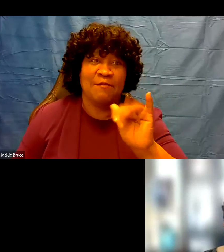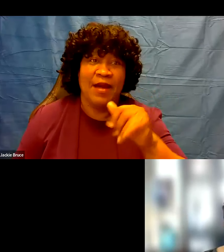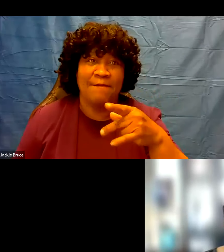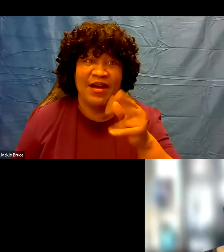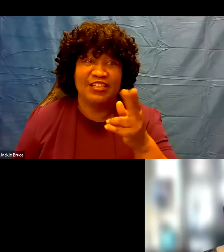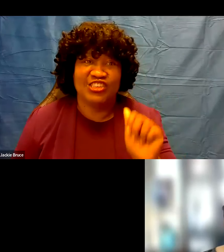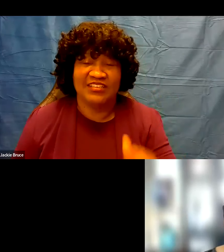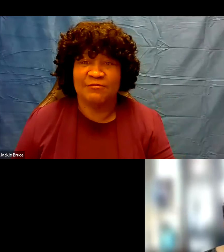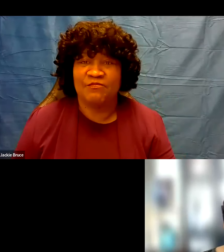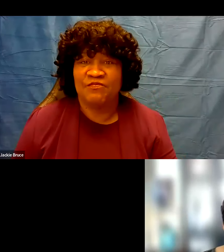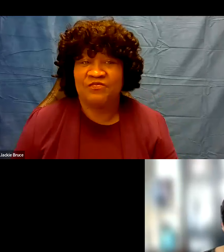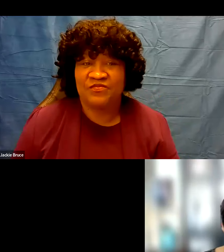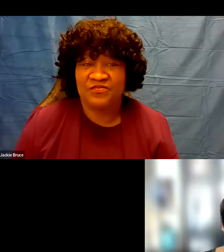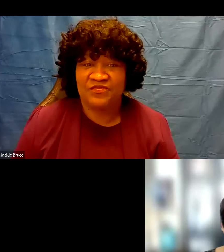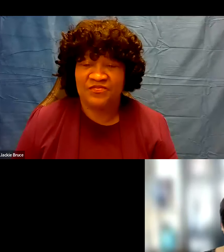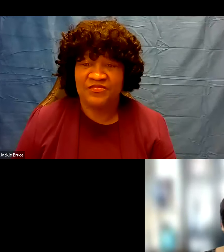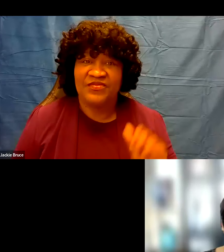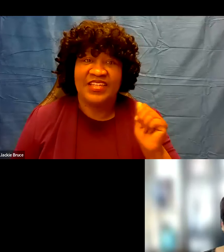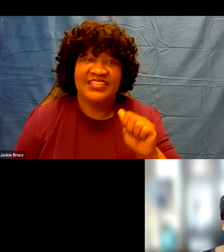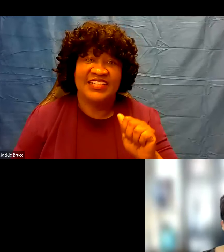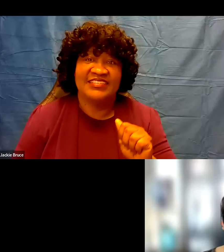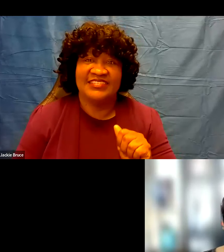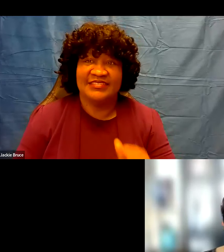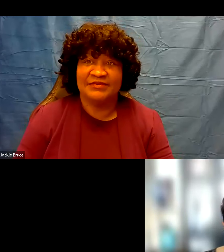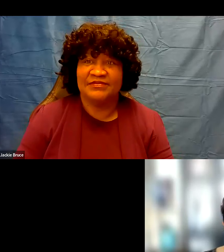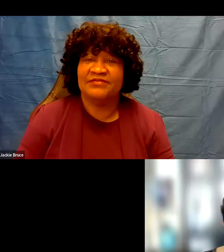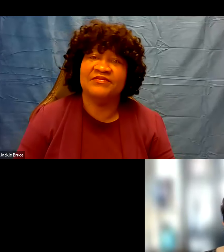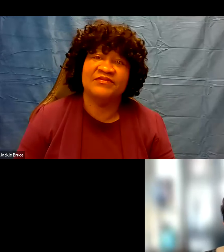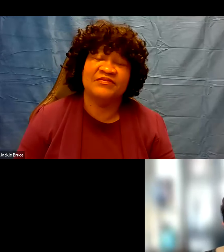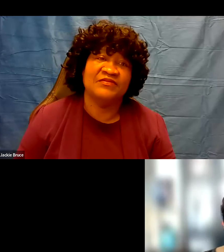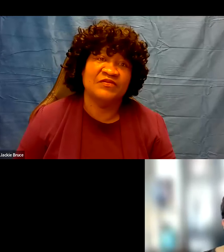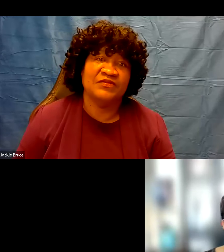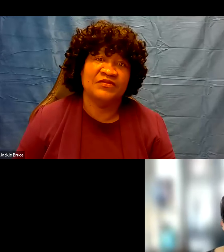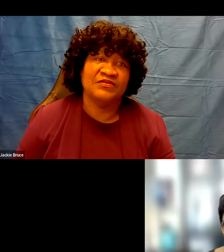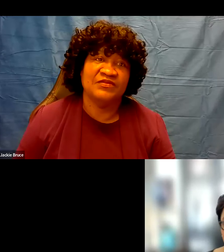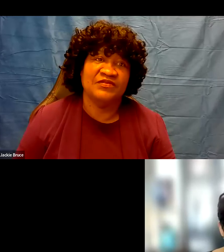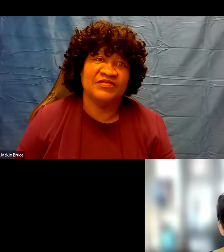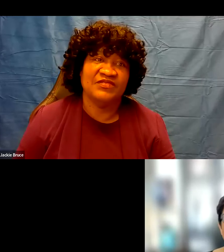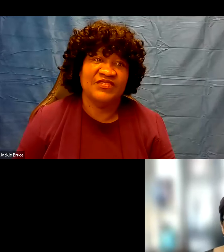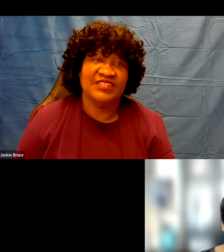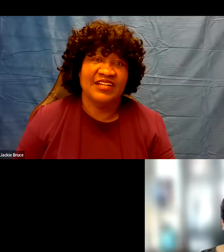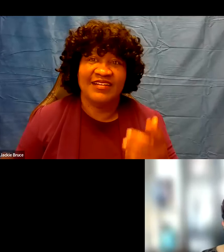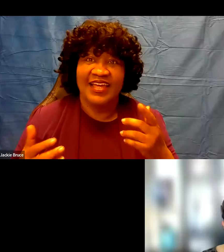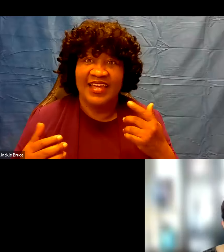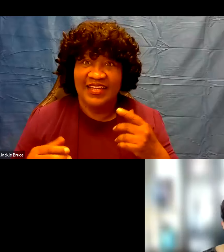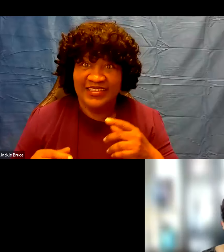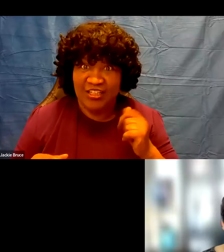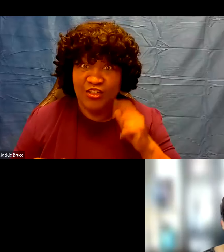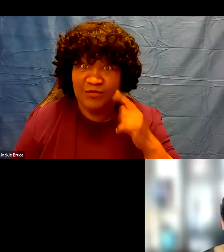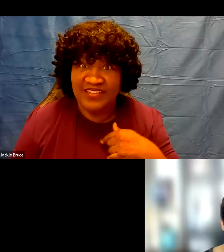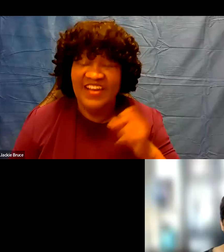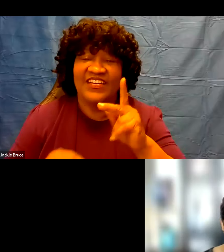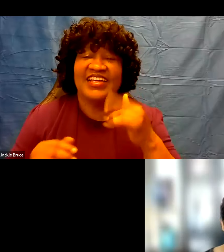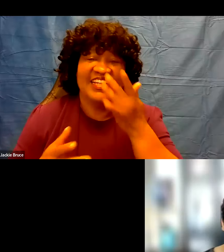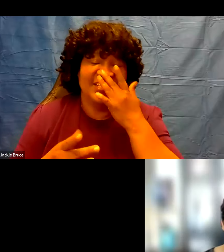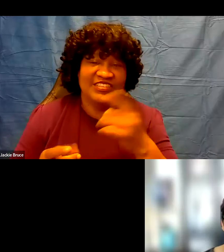Jump in here, Bipasha. Yeah, do you know wait. Did I mute myself? I did. It's interesting